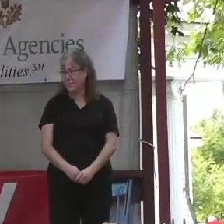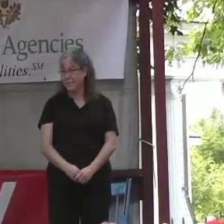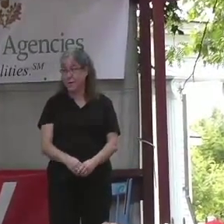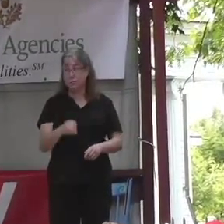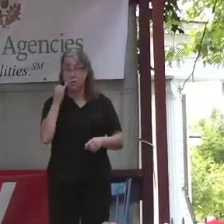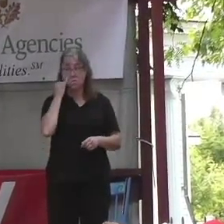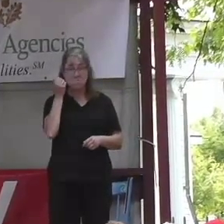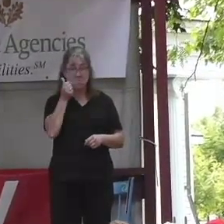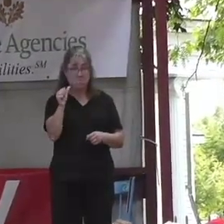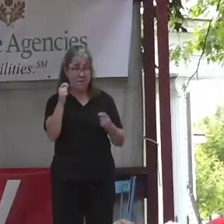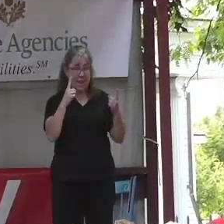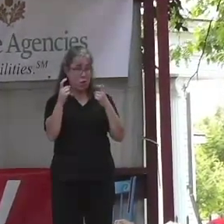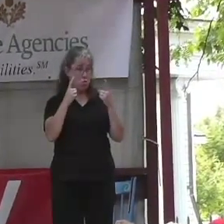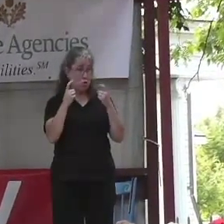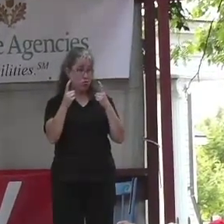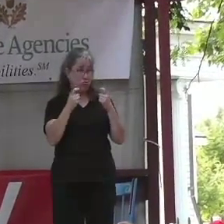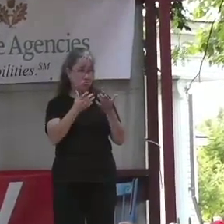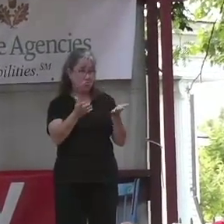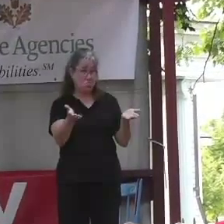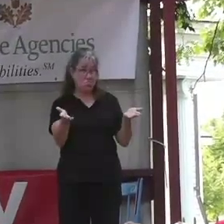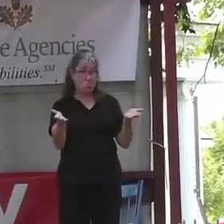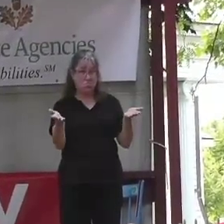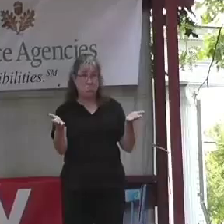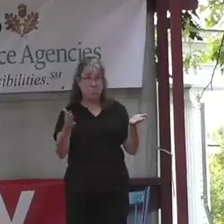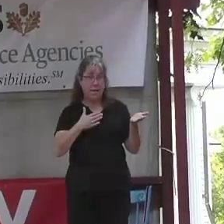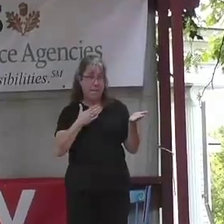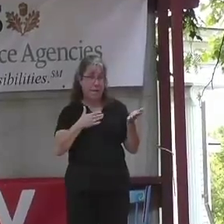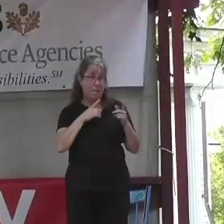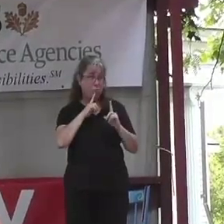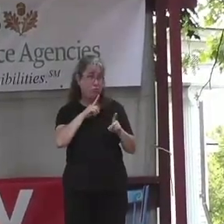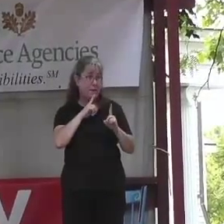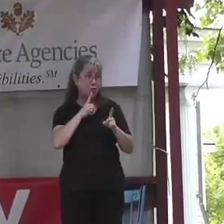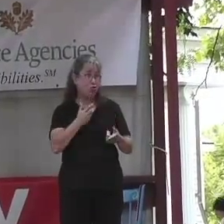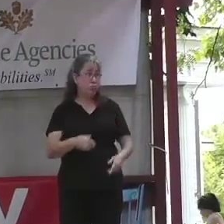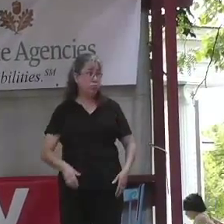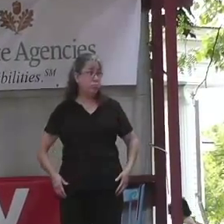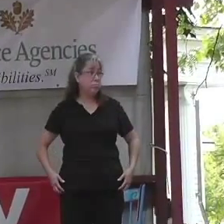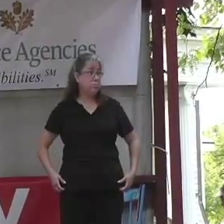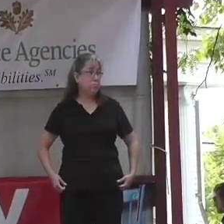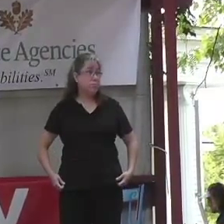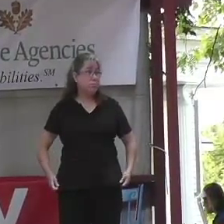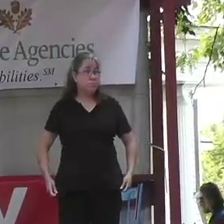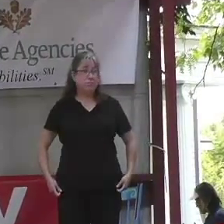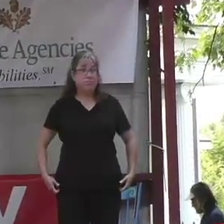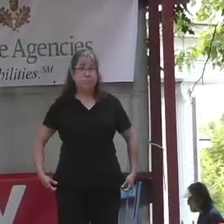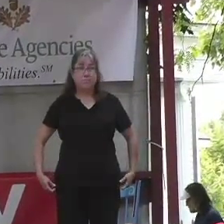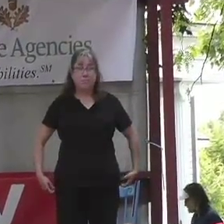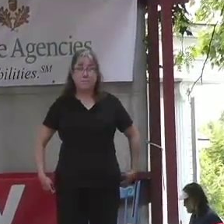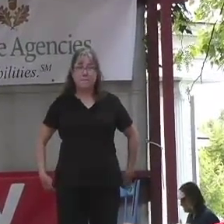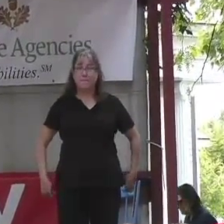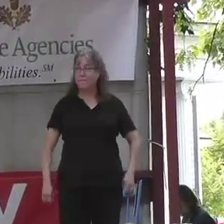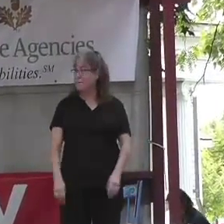if anybody has any questions, I'd be more than happy to try to answer.